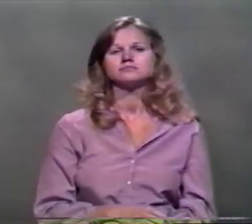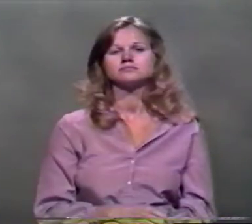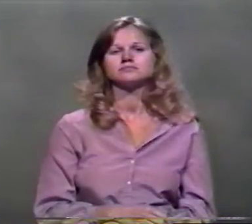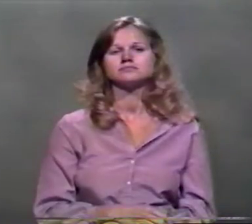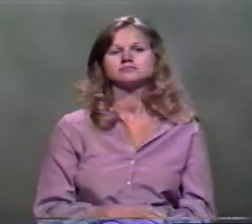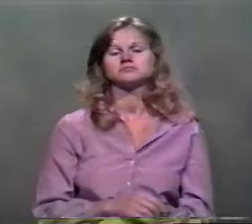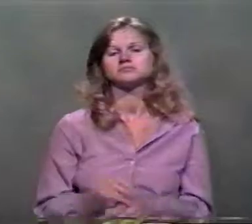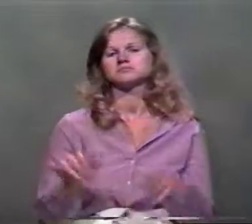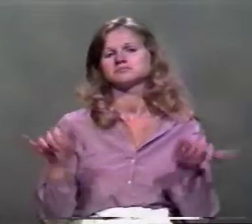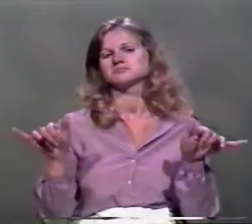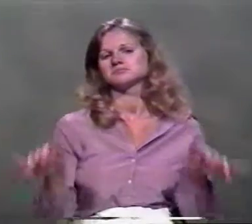Remain the same.